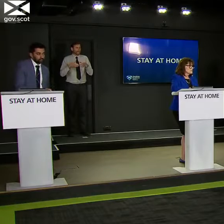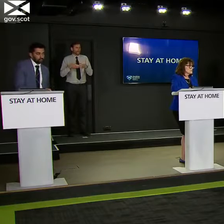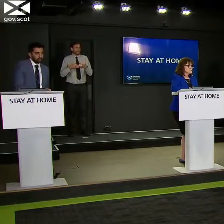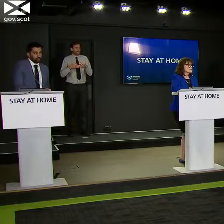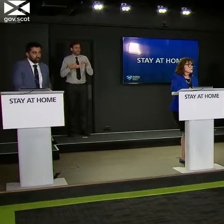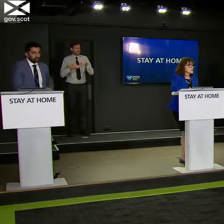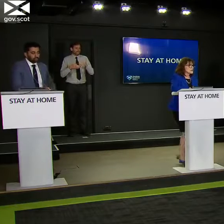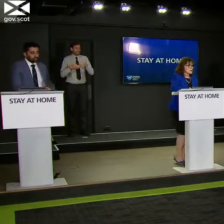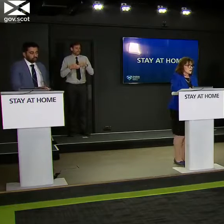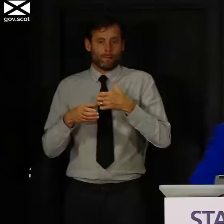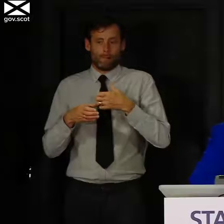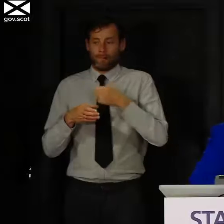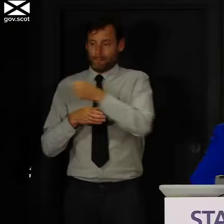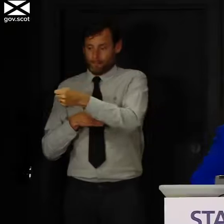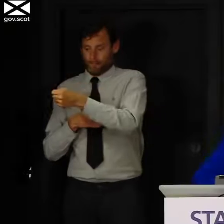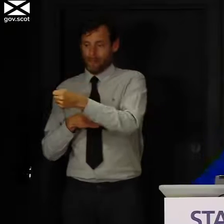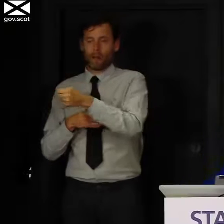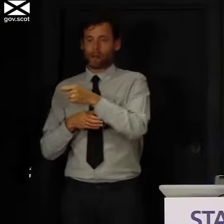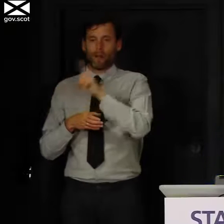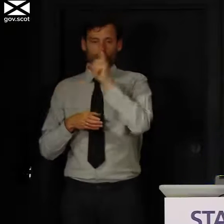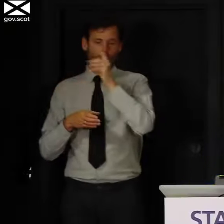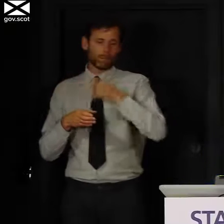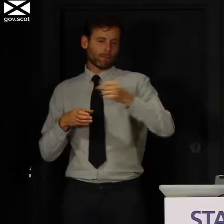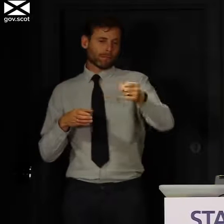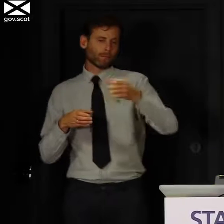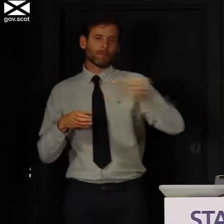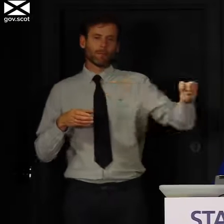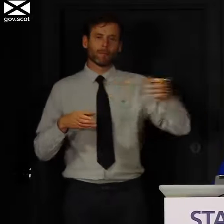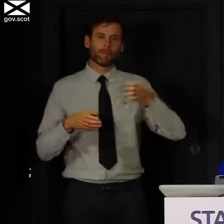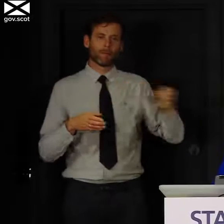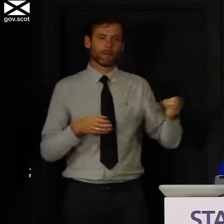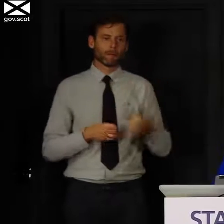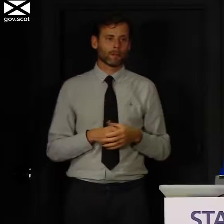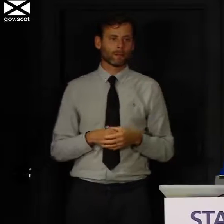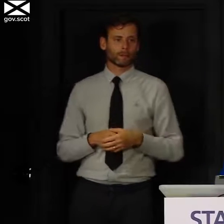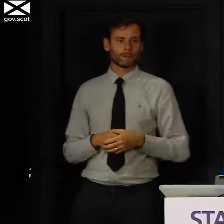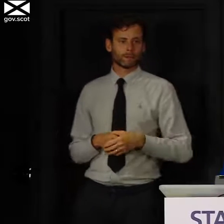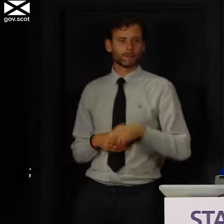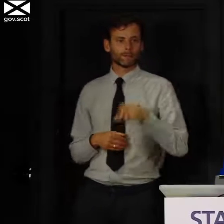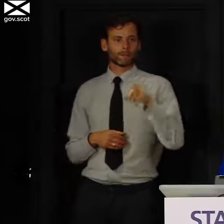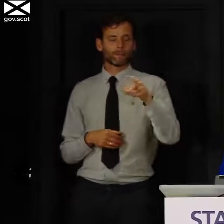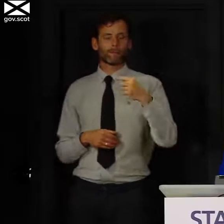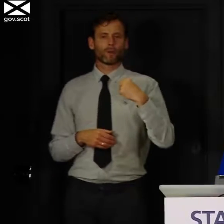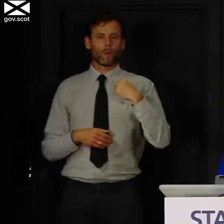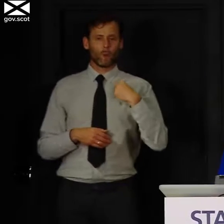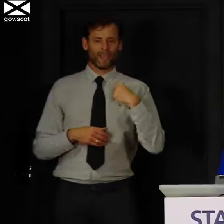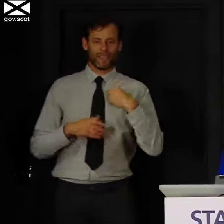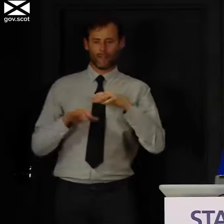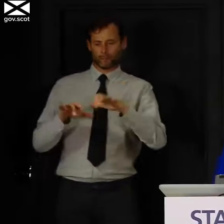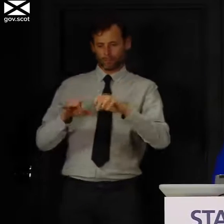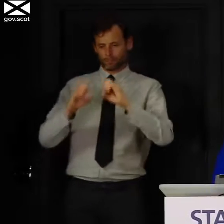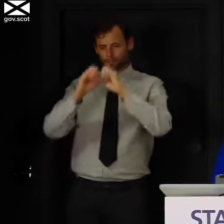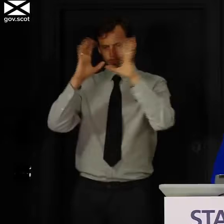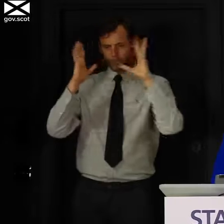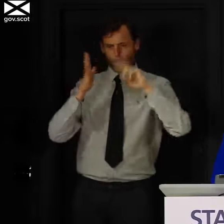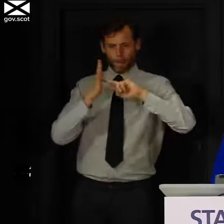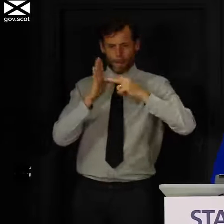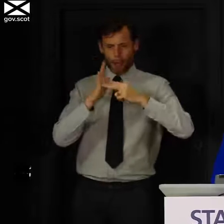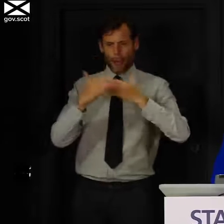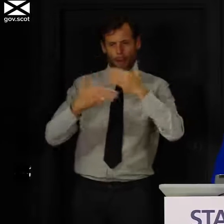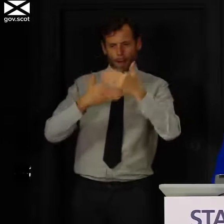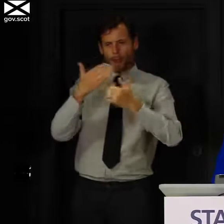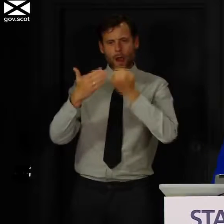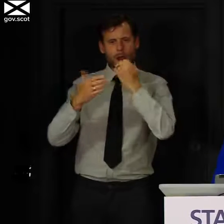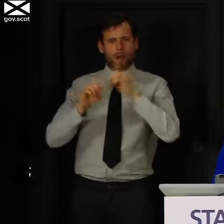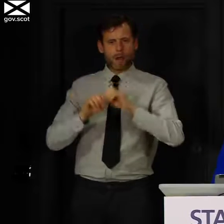hospital? So in terms of the modelling that we do, and how that is done, I'll ask Jason to